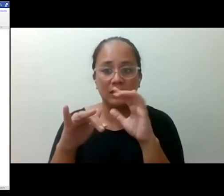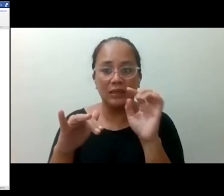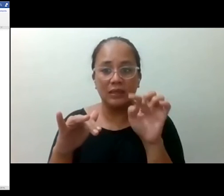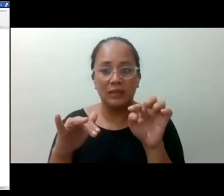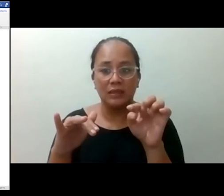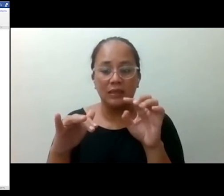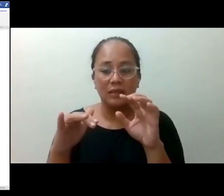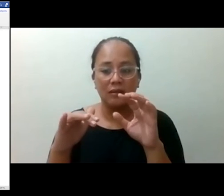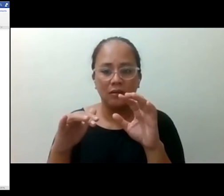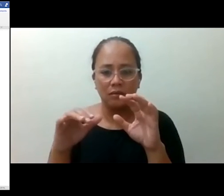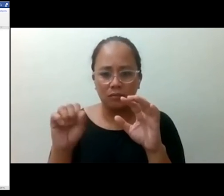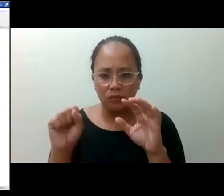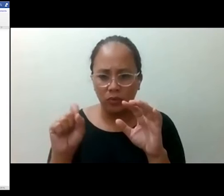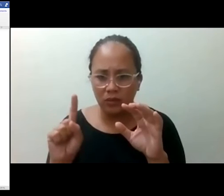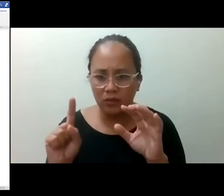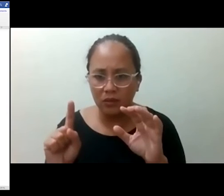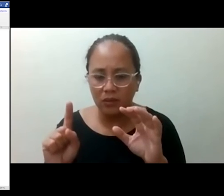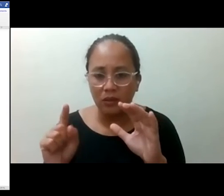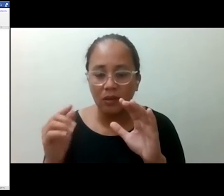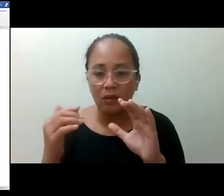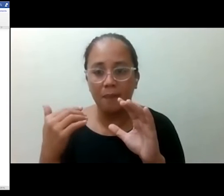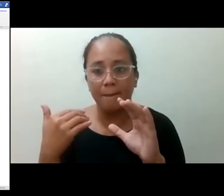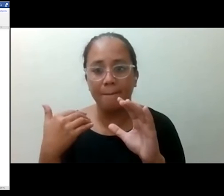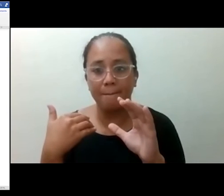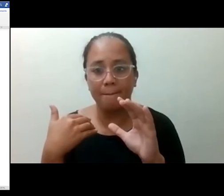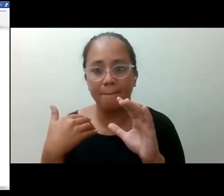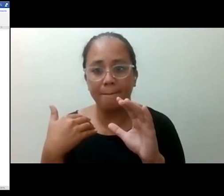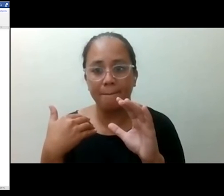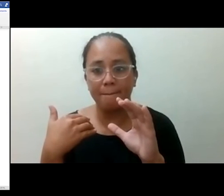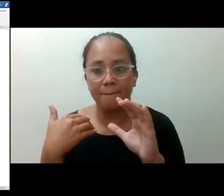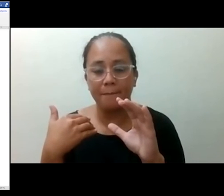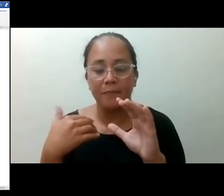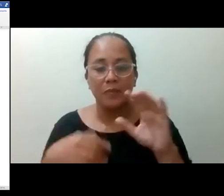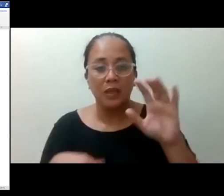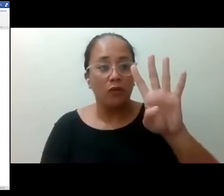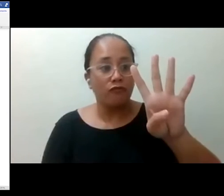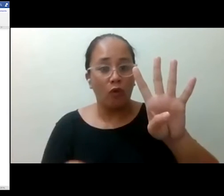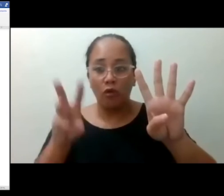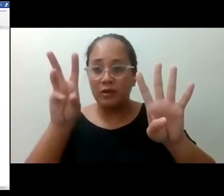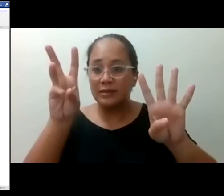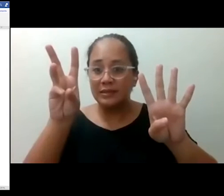yes, okay. So, okay, 416.